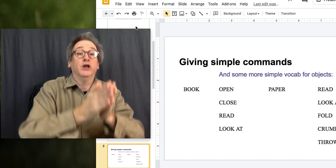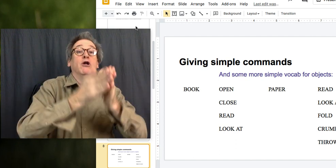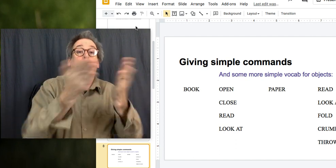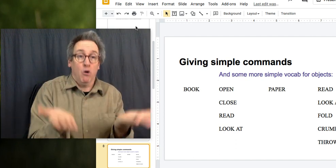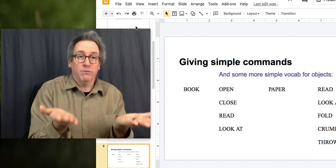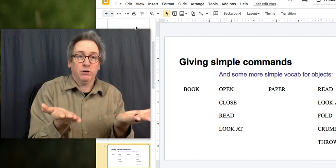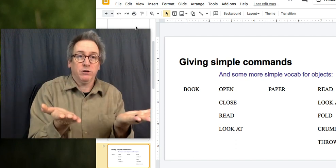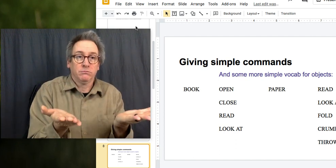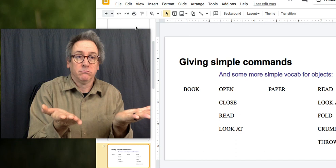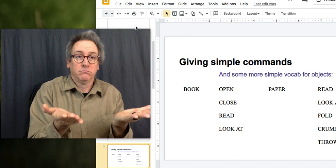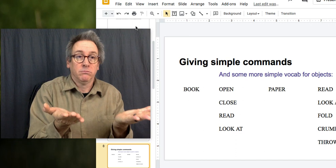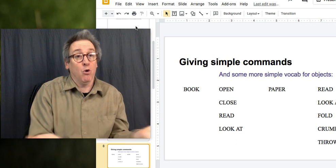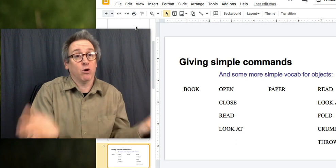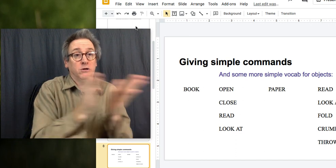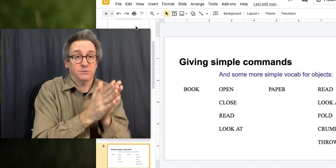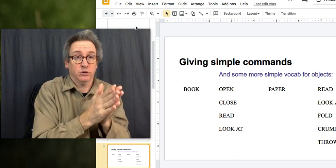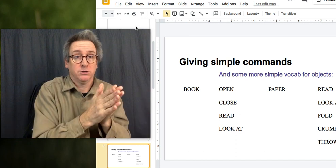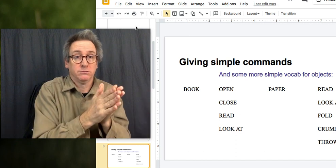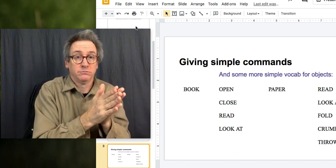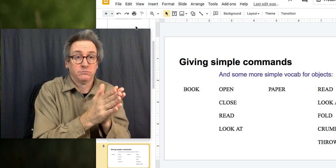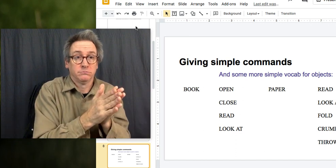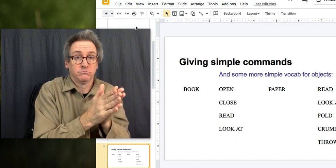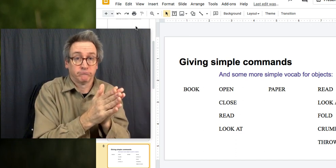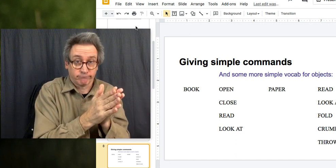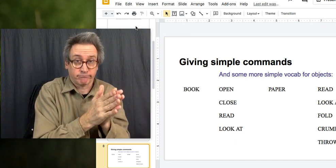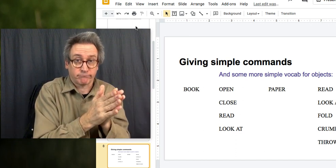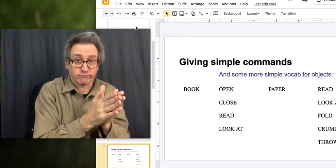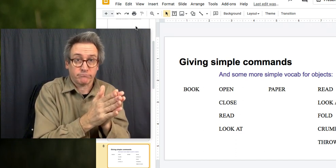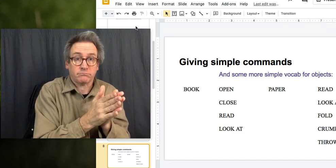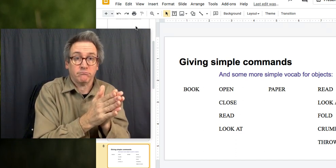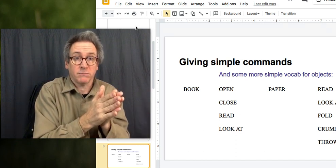you can open book or close book.